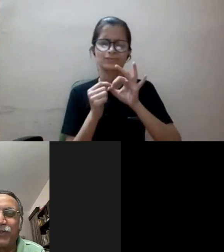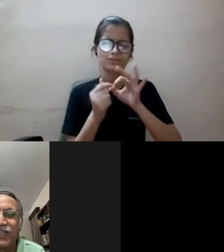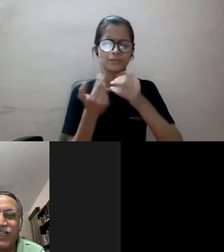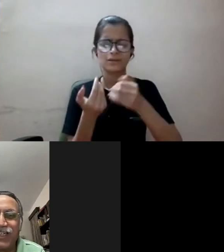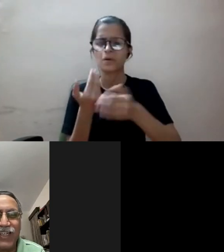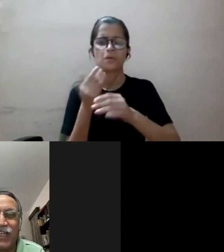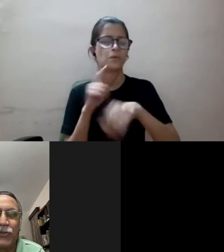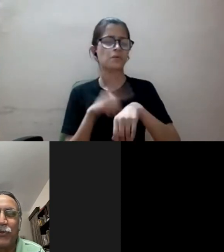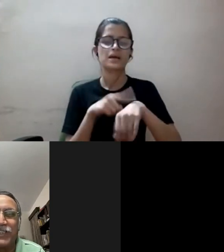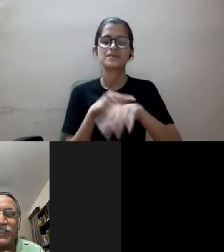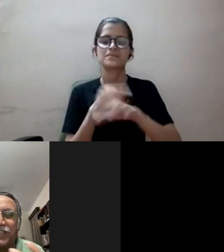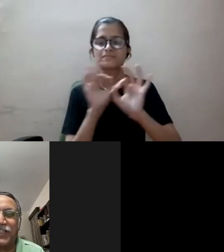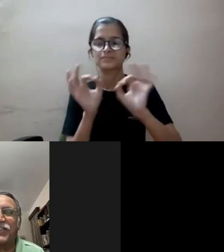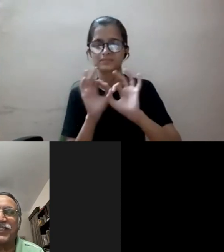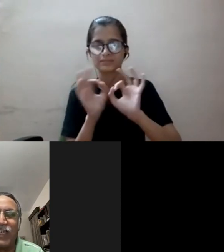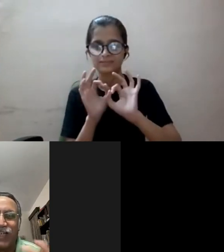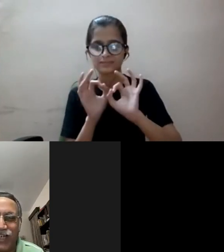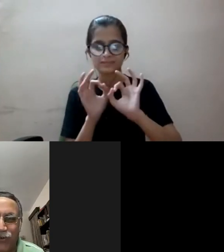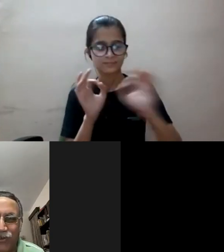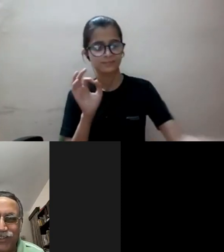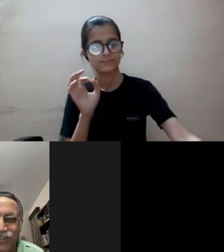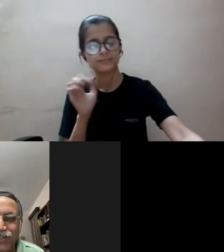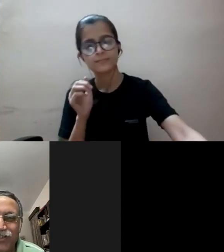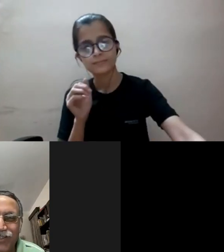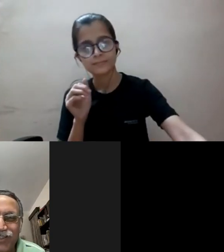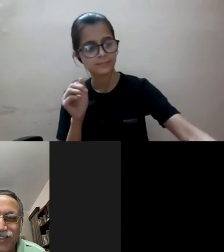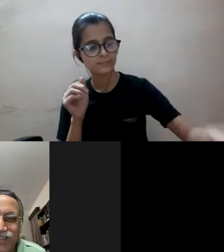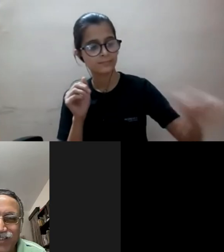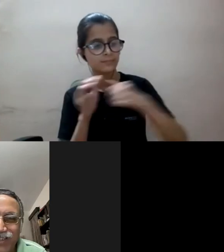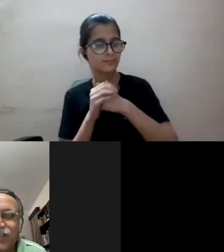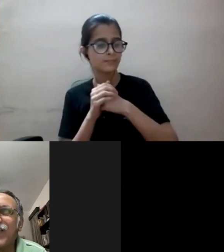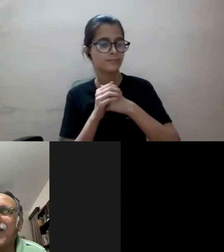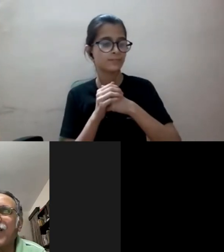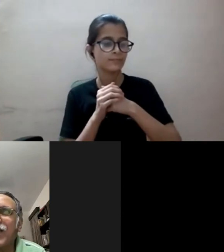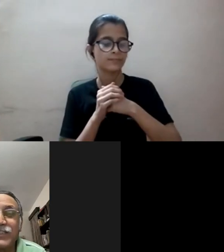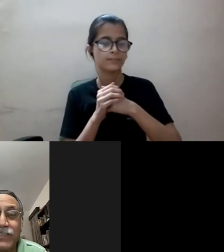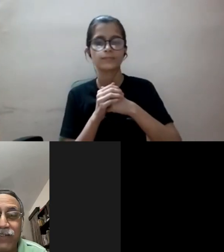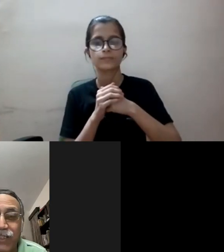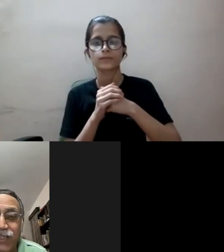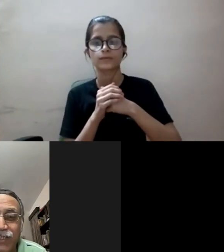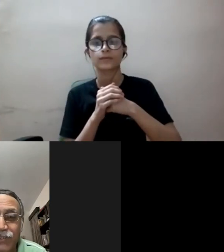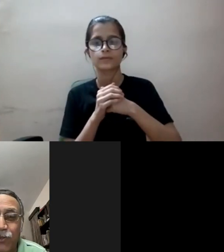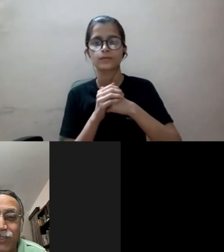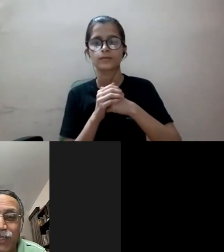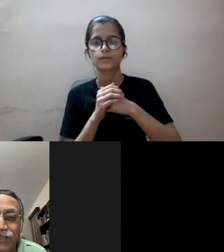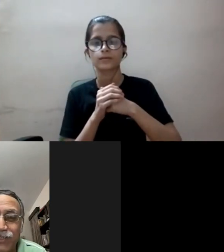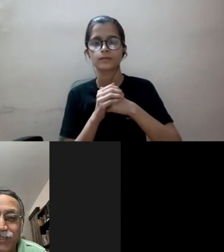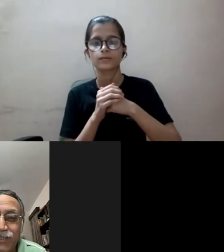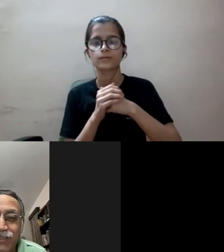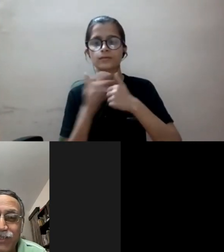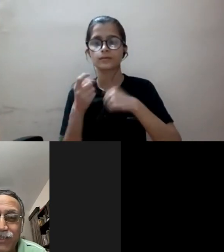now. I know this is a discussion. You can take questions if you want. It's 7:30. Is it all